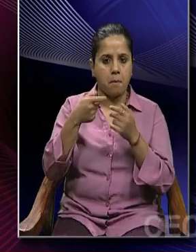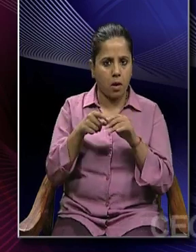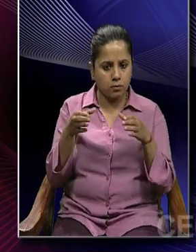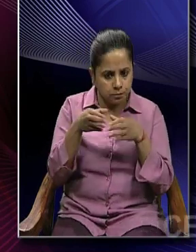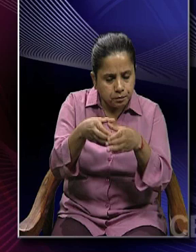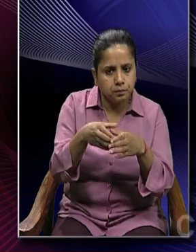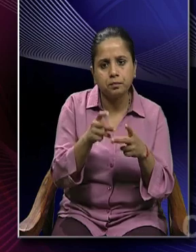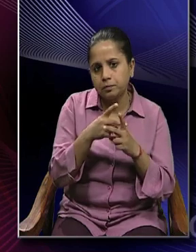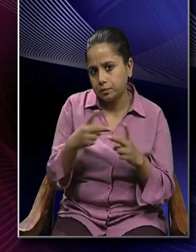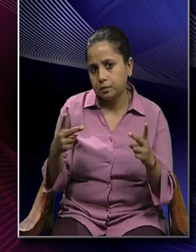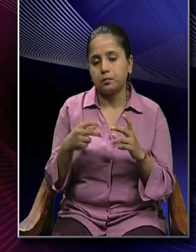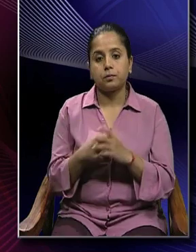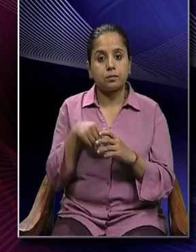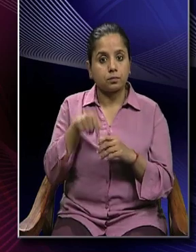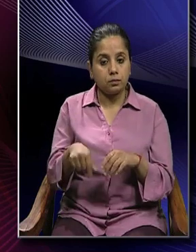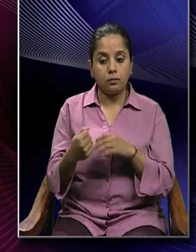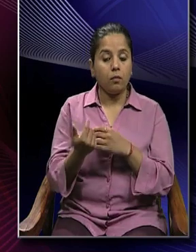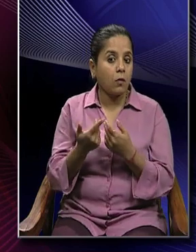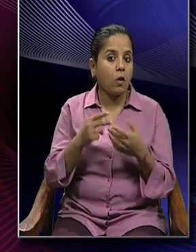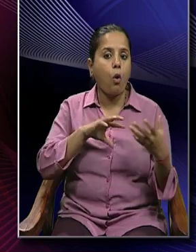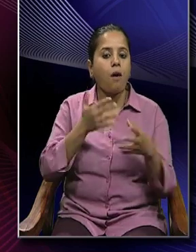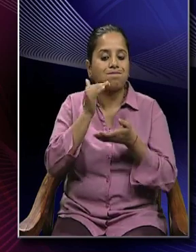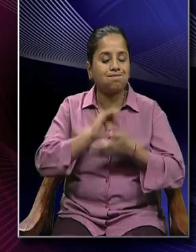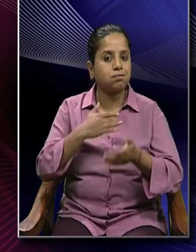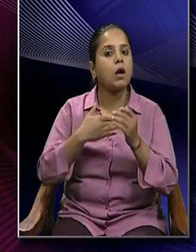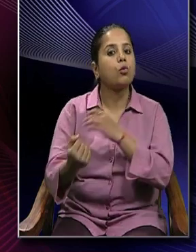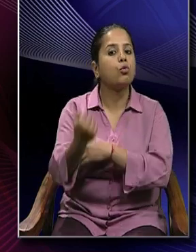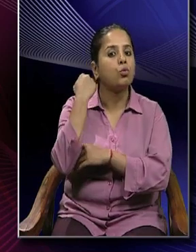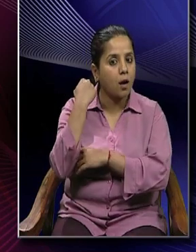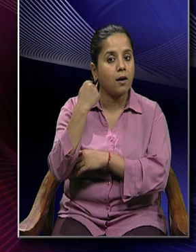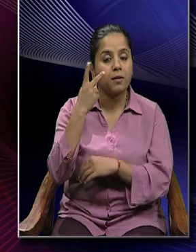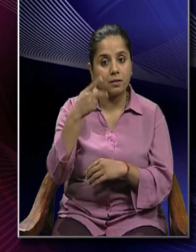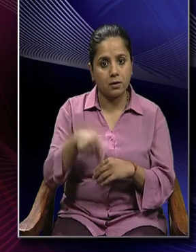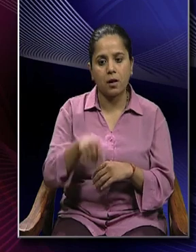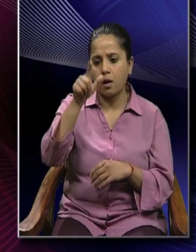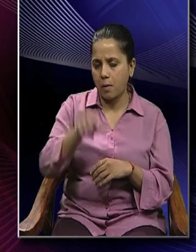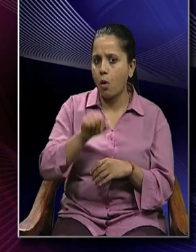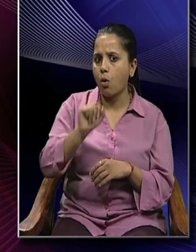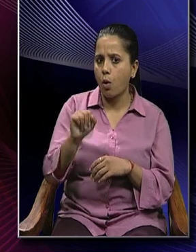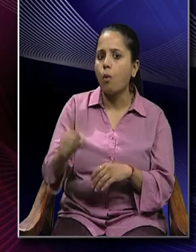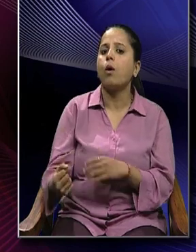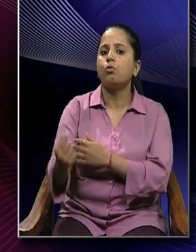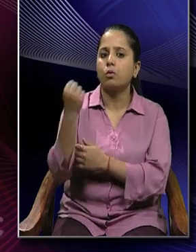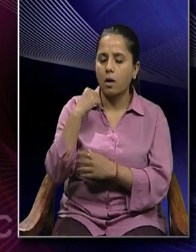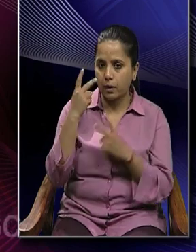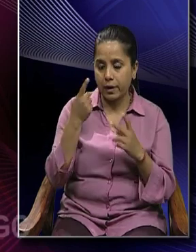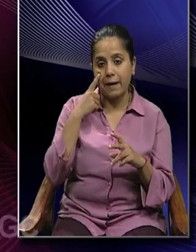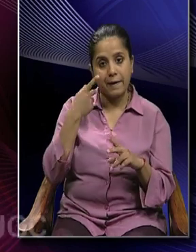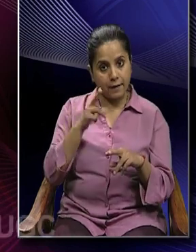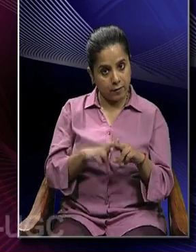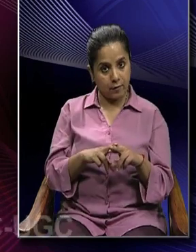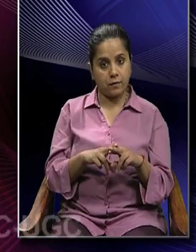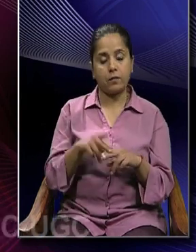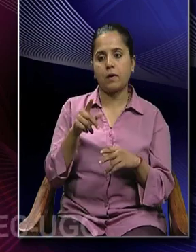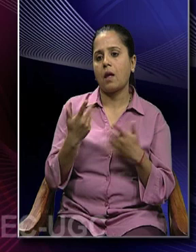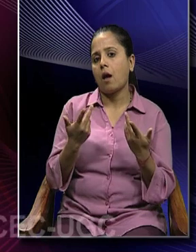well. So fundamental rights, basically they are the individual rights, and how if they are in